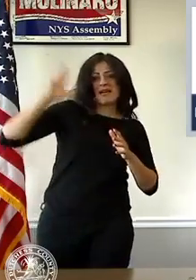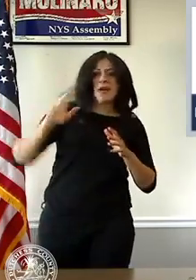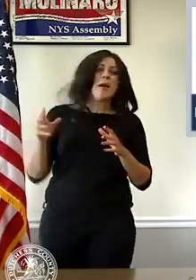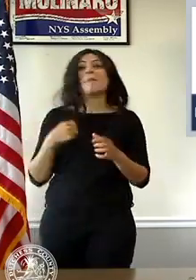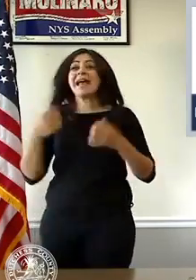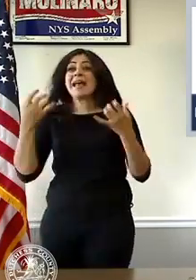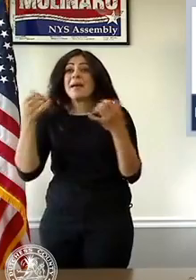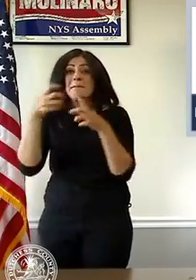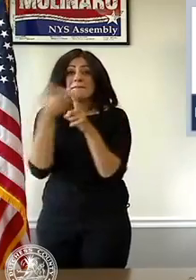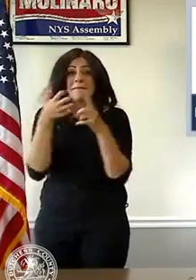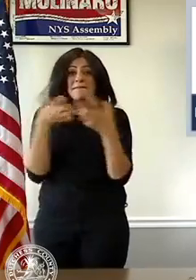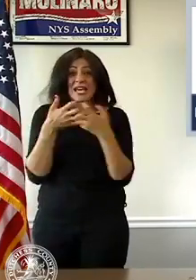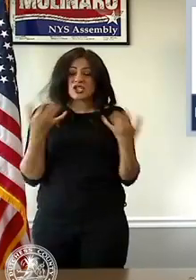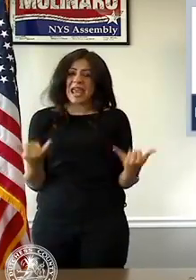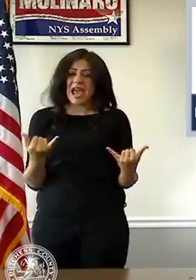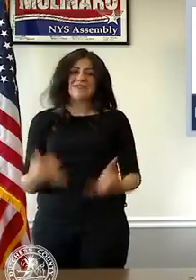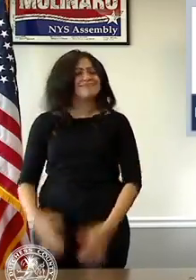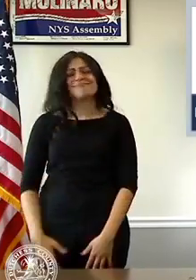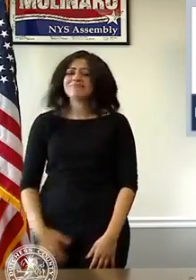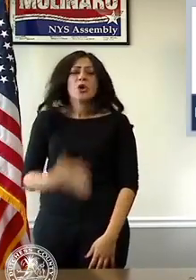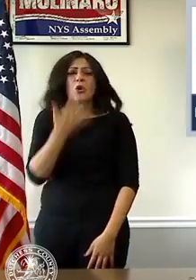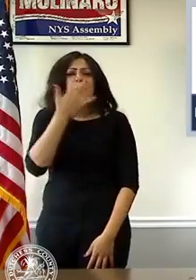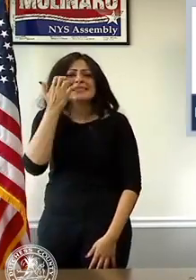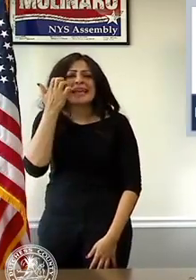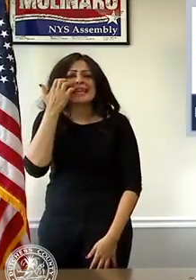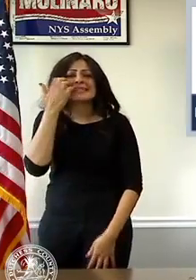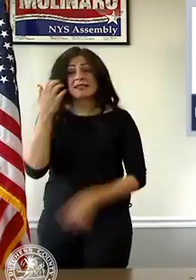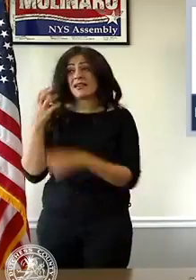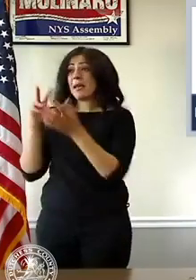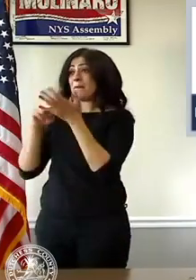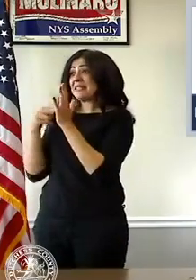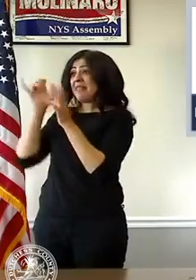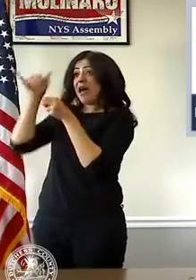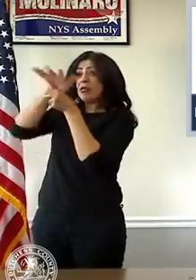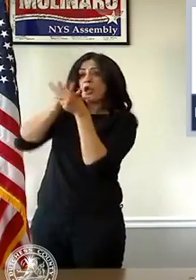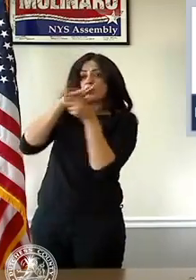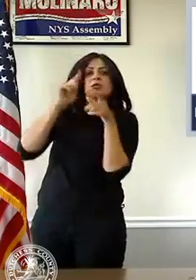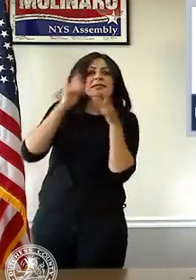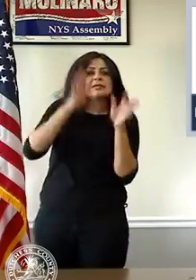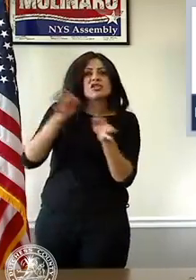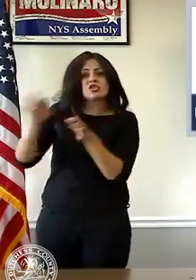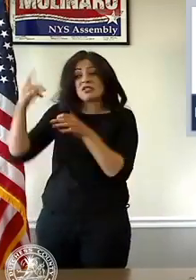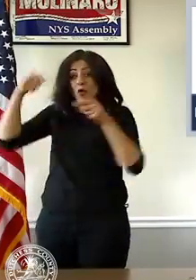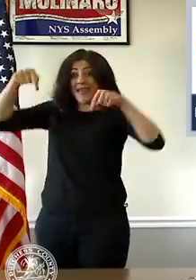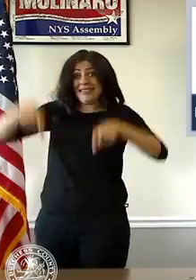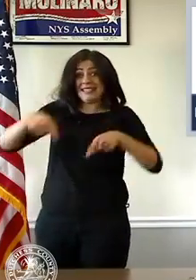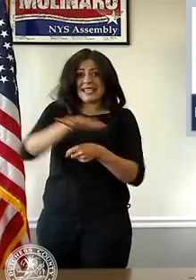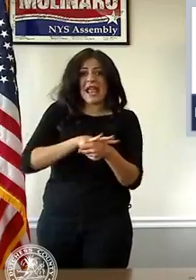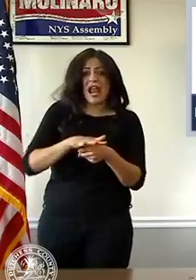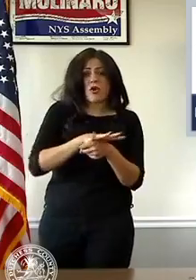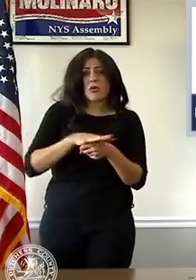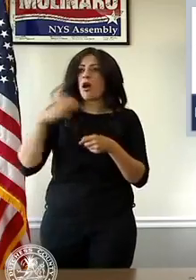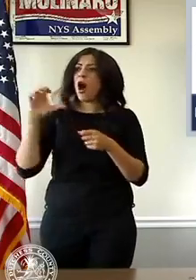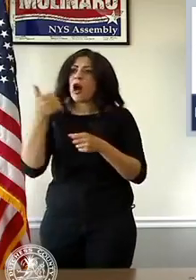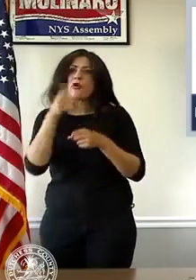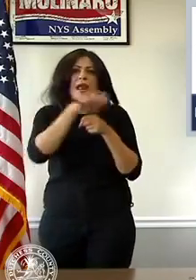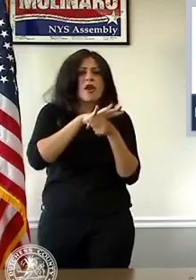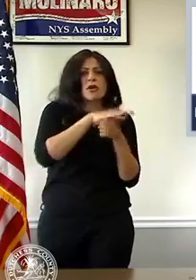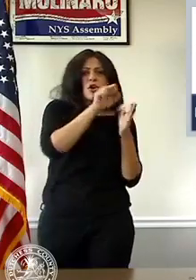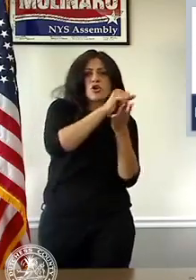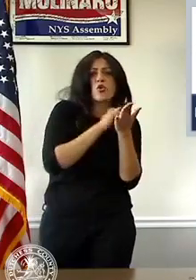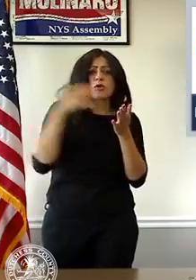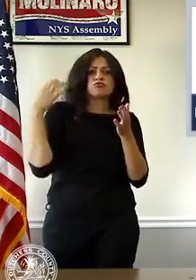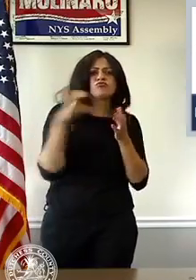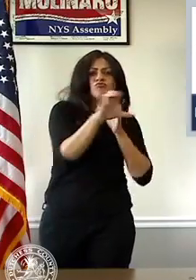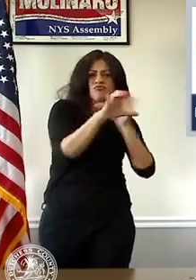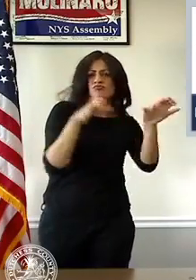that needs to be decentralized, that we have to start to take back that kind of decision-making, not to dismiss the governor's authority, but